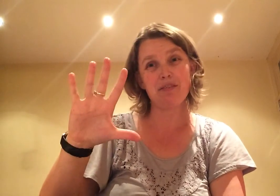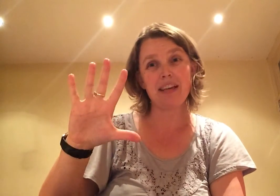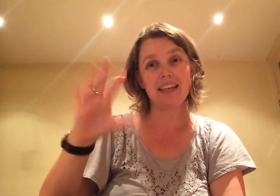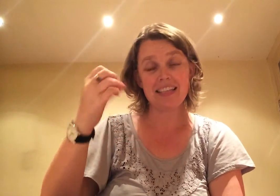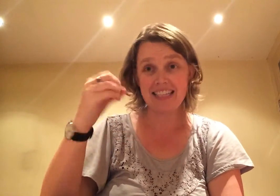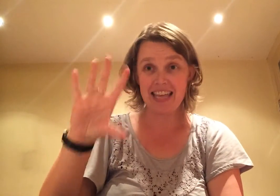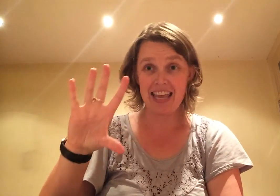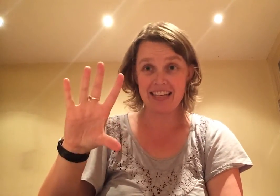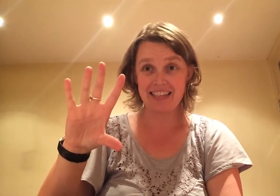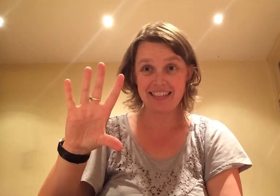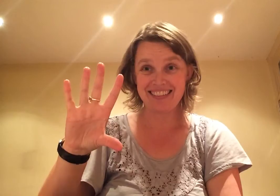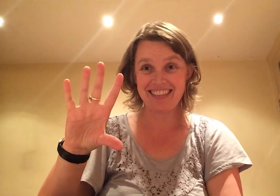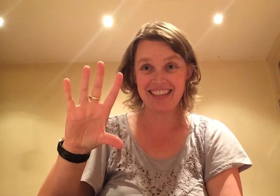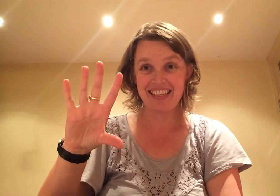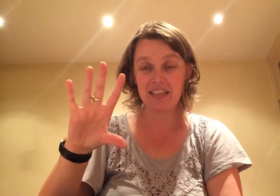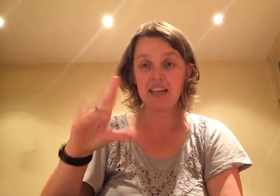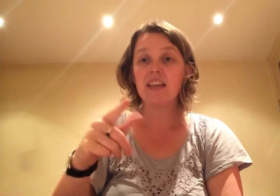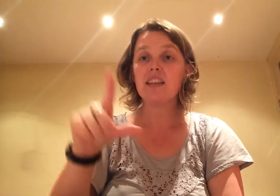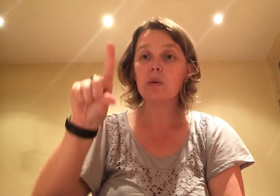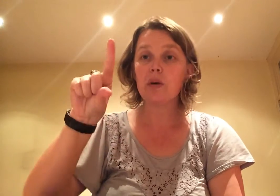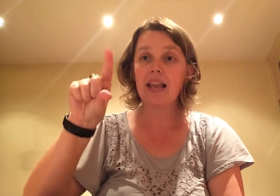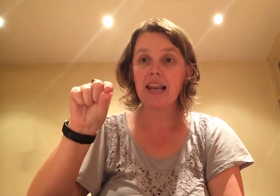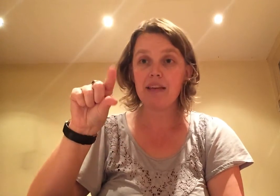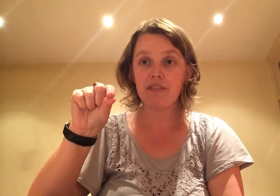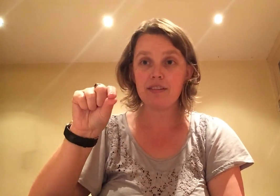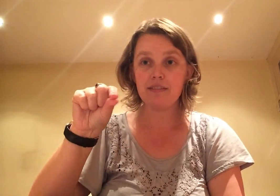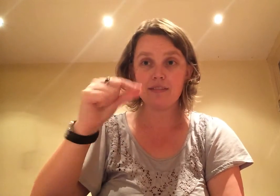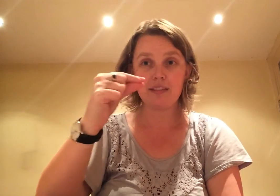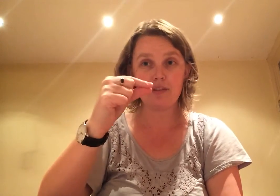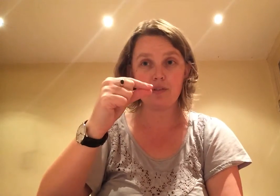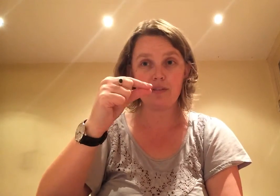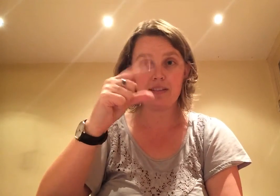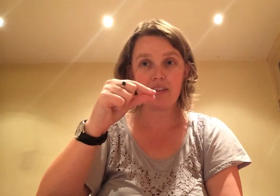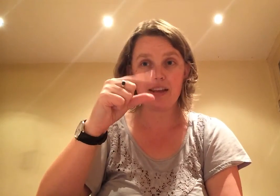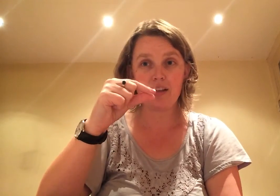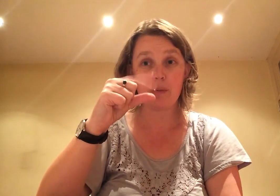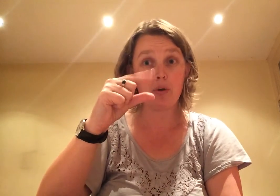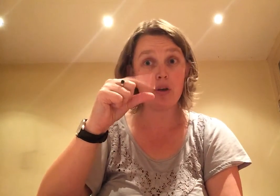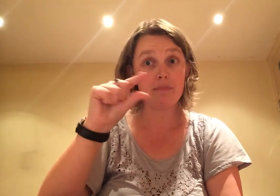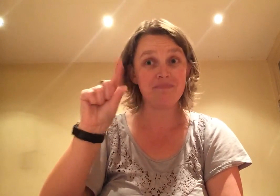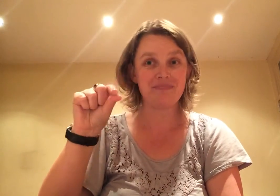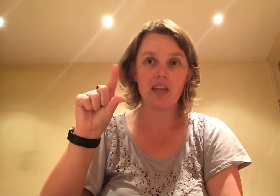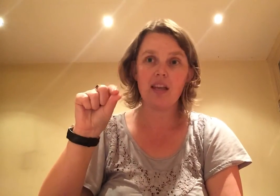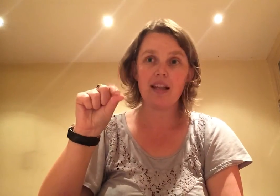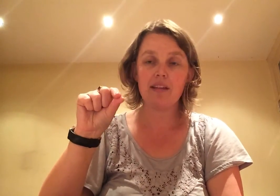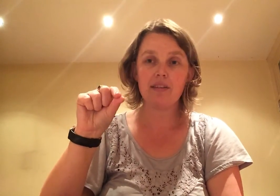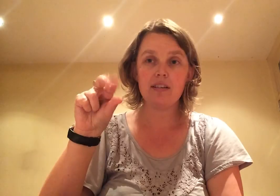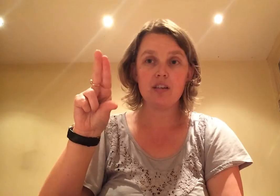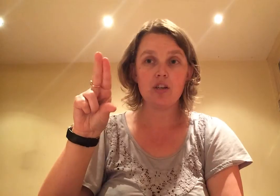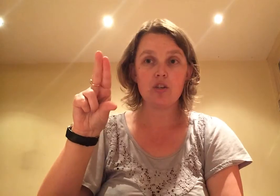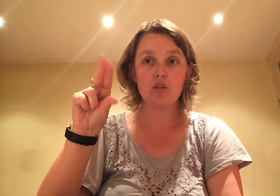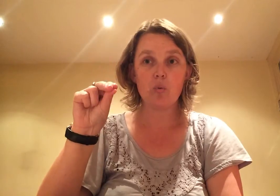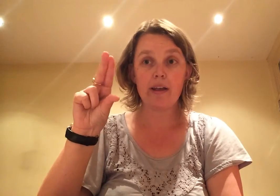flick. 10. Okay. Then we got 11. It's like 2 fingers like that, like a bird. 11,